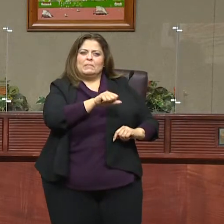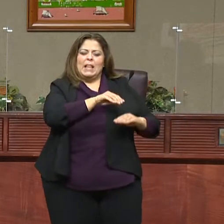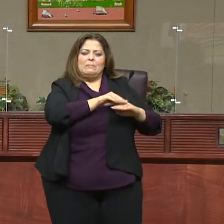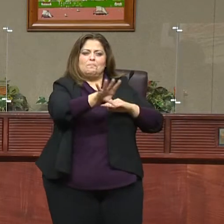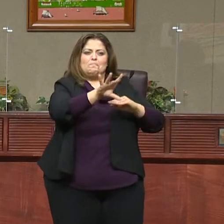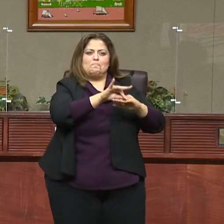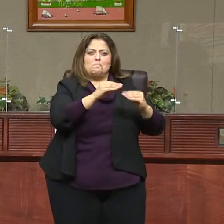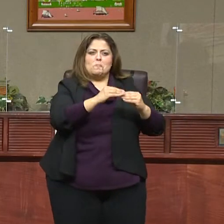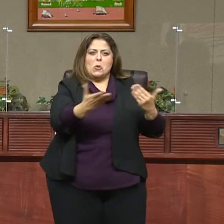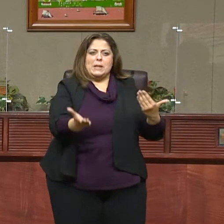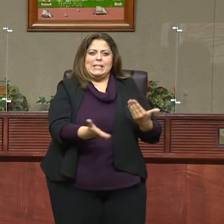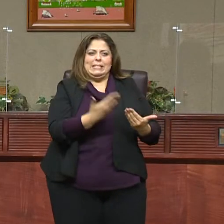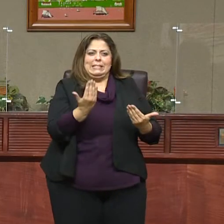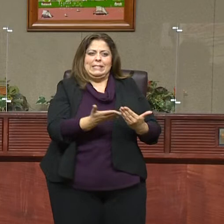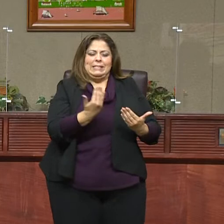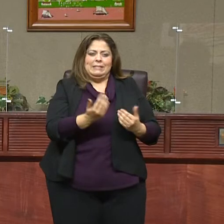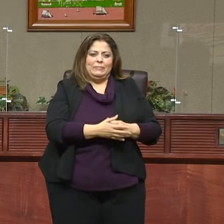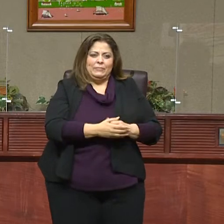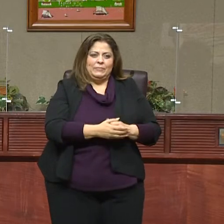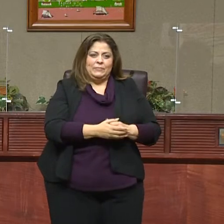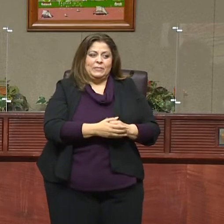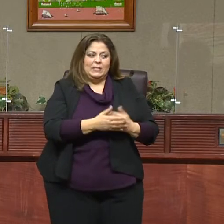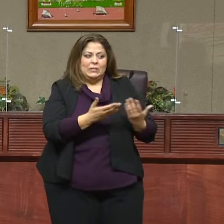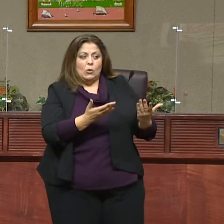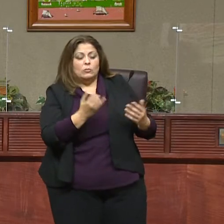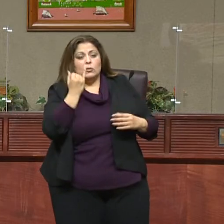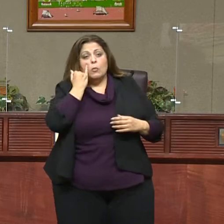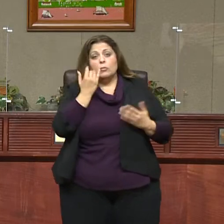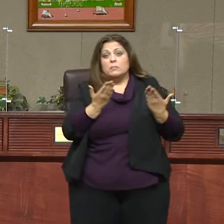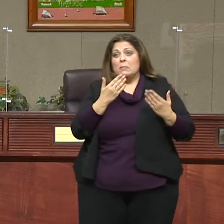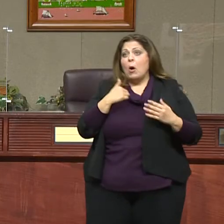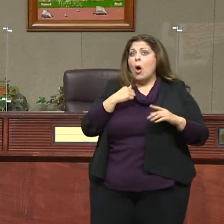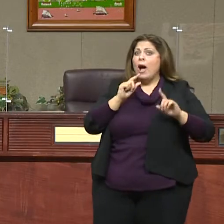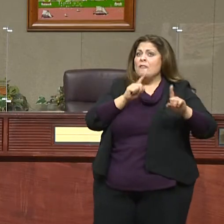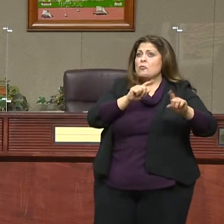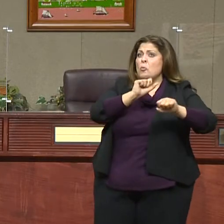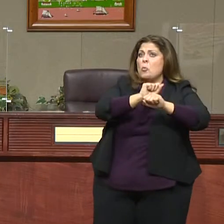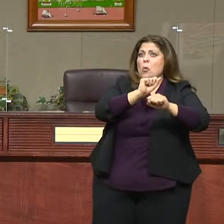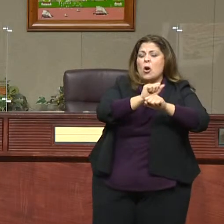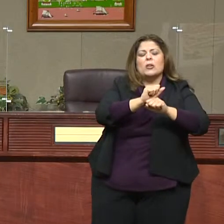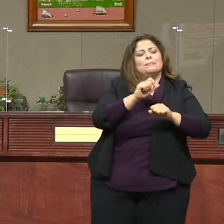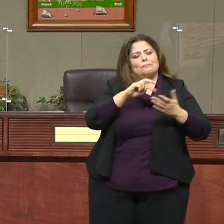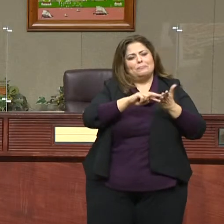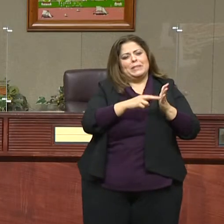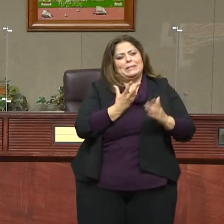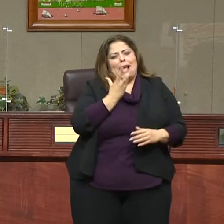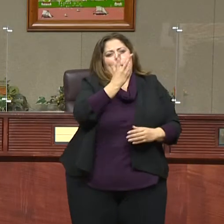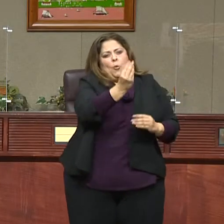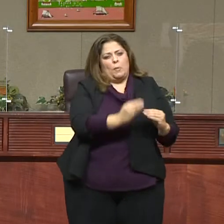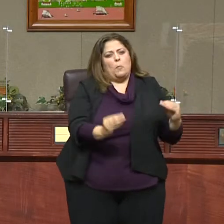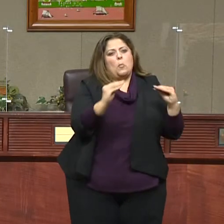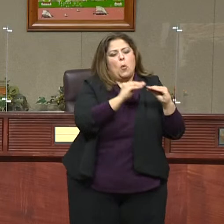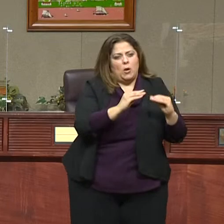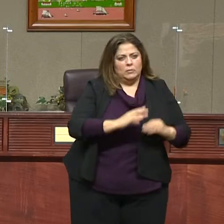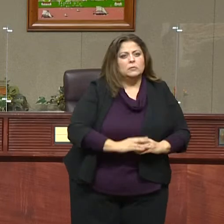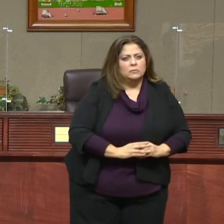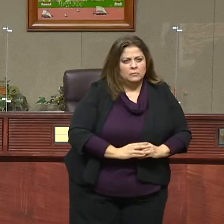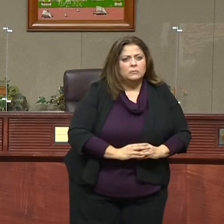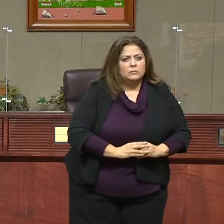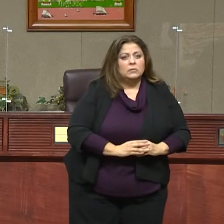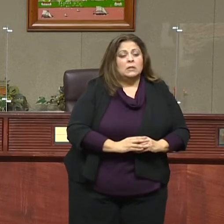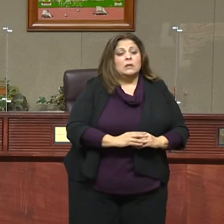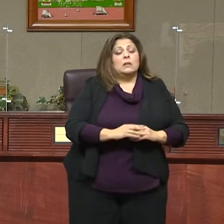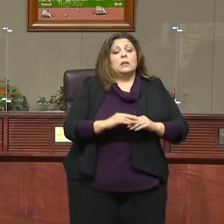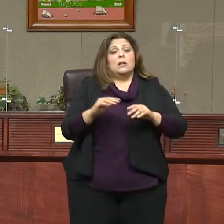transmission. So persons who perhaps they need to go to the workplace, like they're out and about more. Also, potentially in the